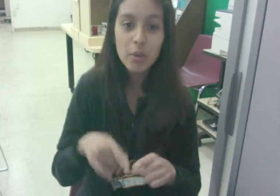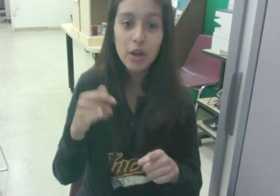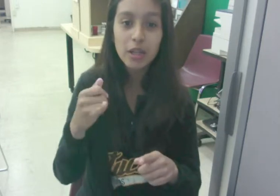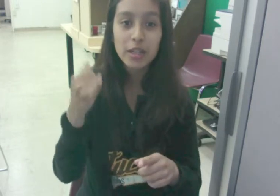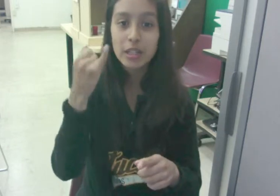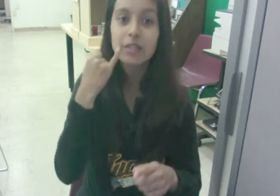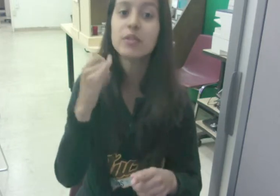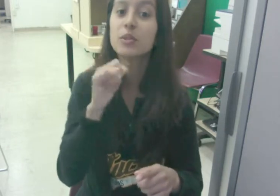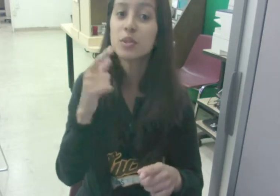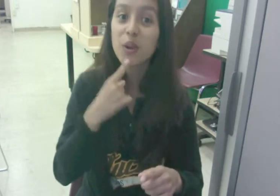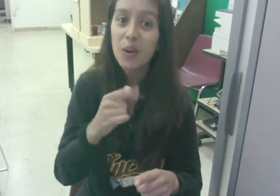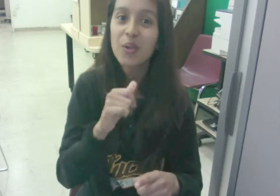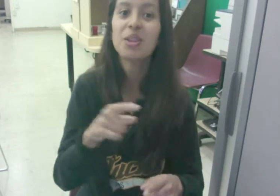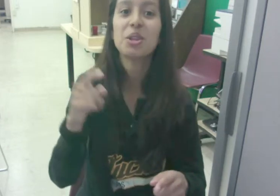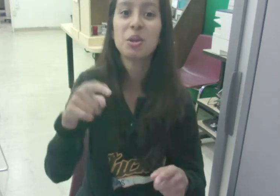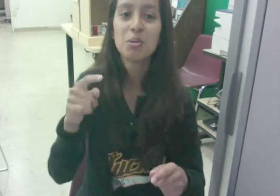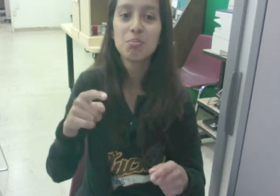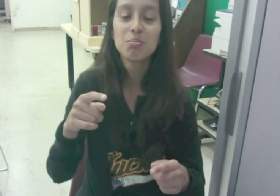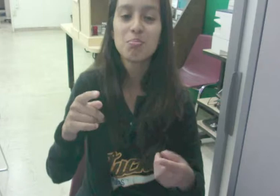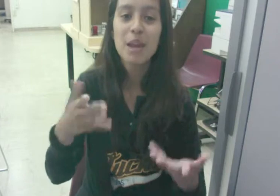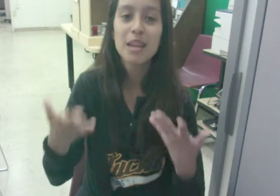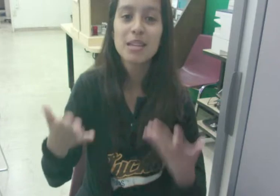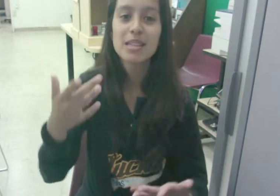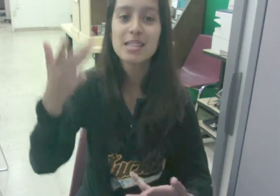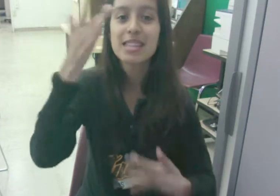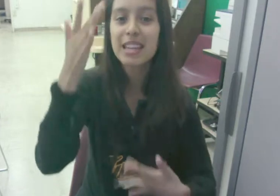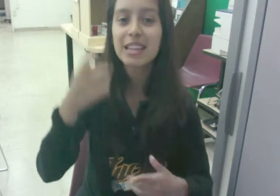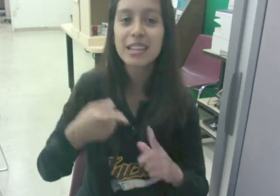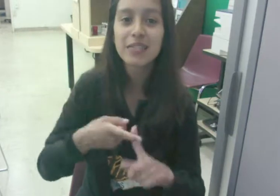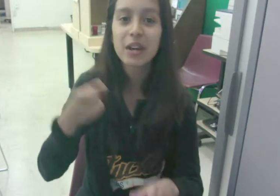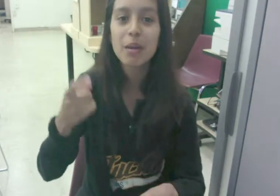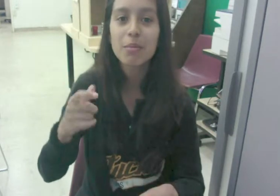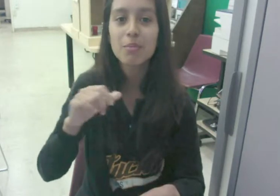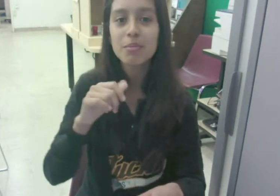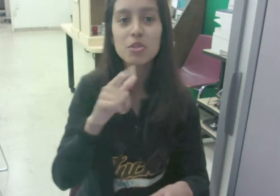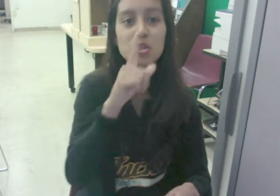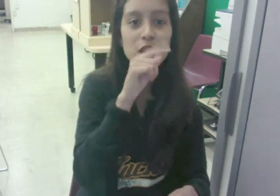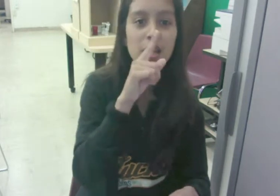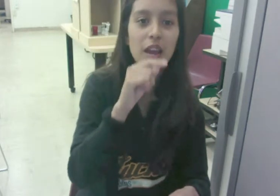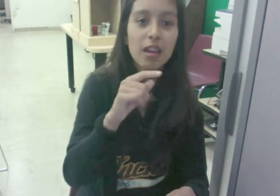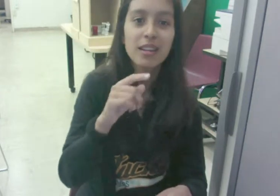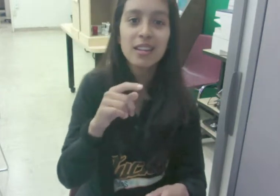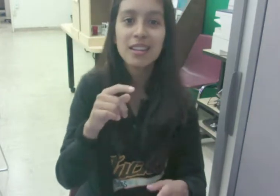You cut the green pepper, and you want to make sure that you take the core out of the green pepper and cut it into small pieces.